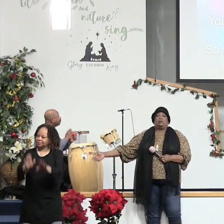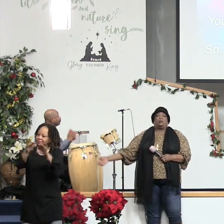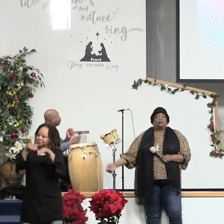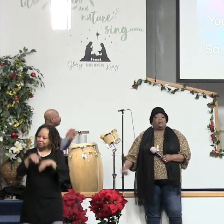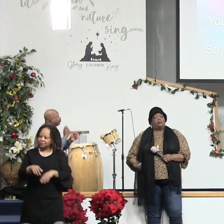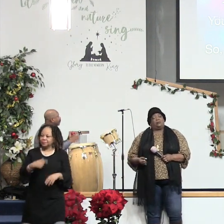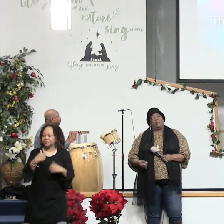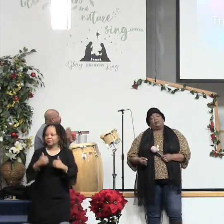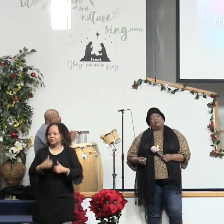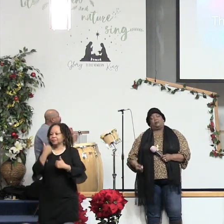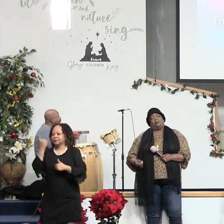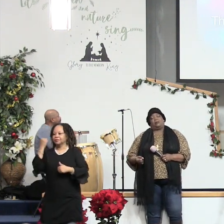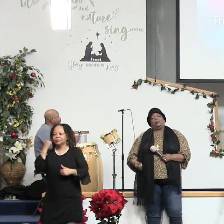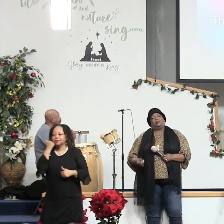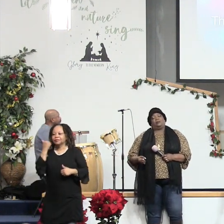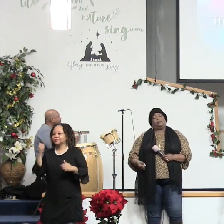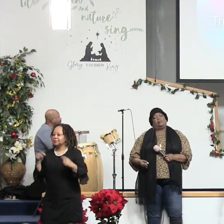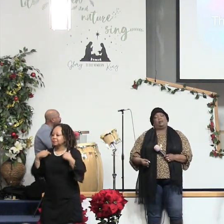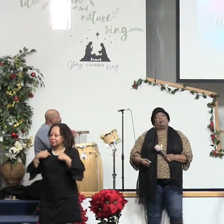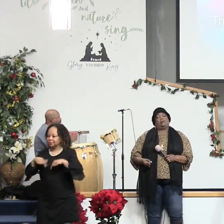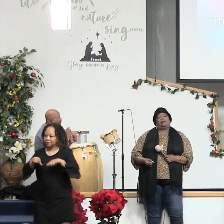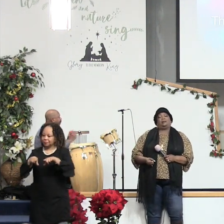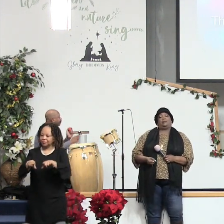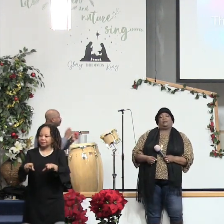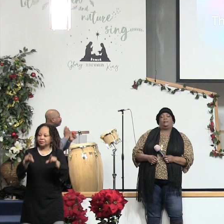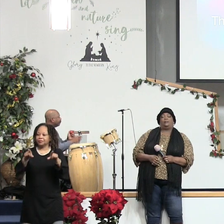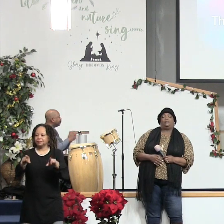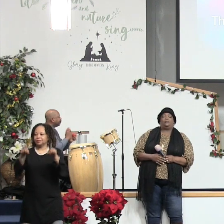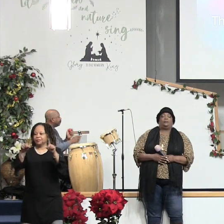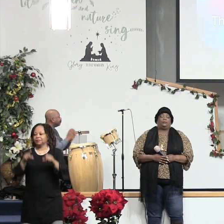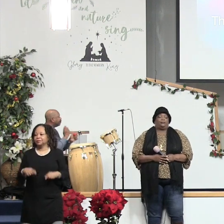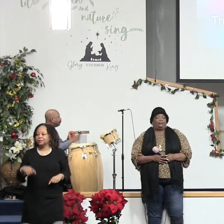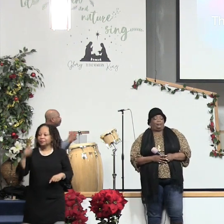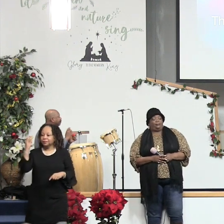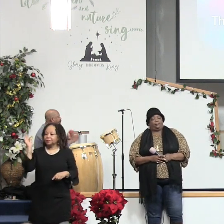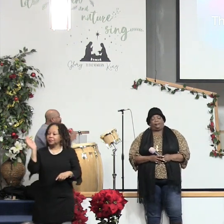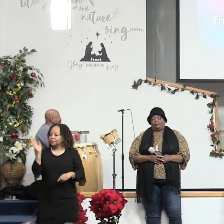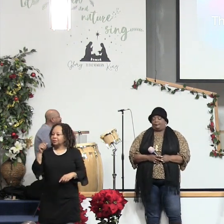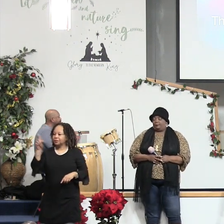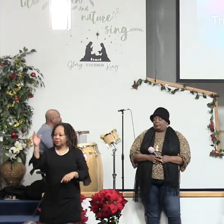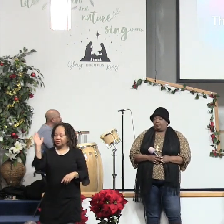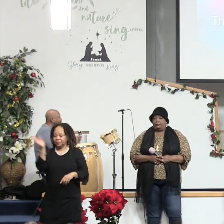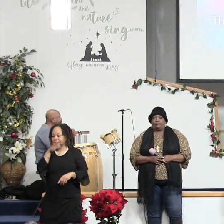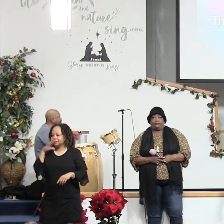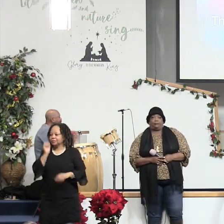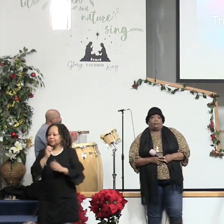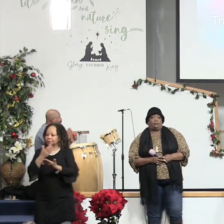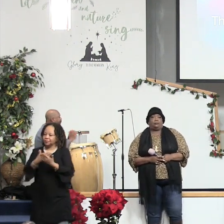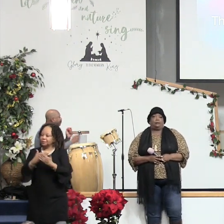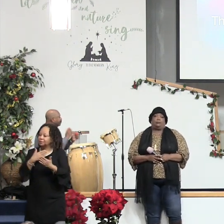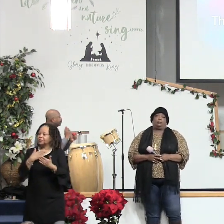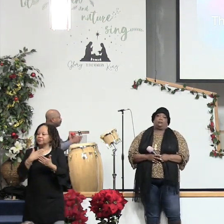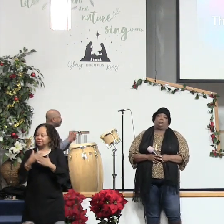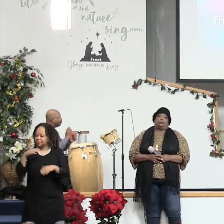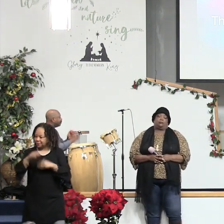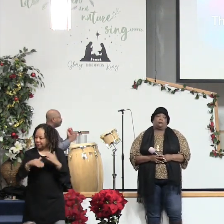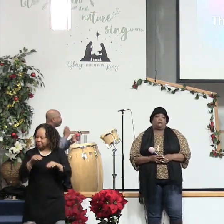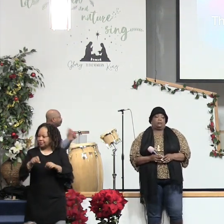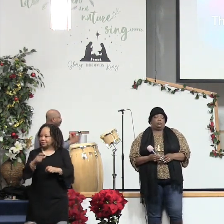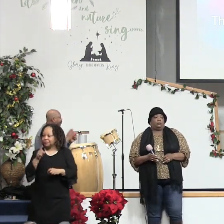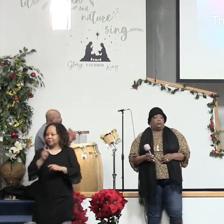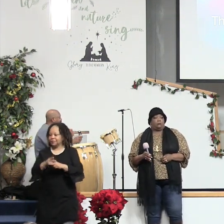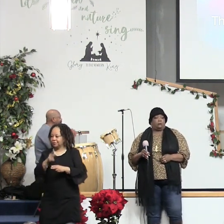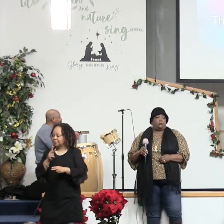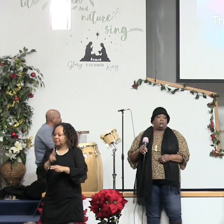ocean so I wouldn't drown. You've never been closer than you